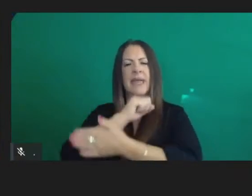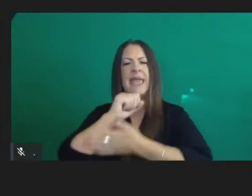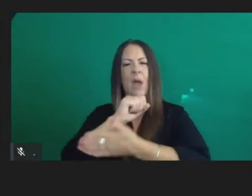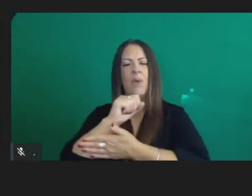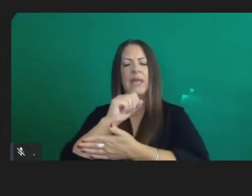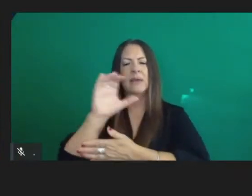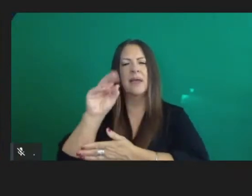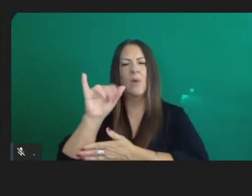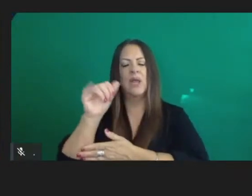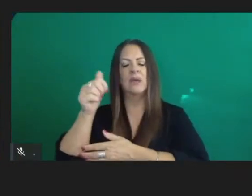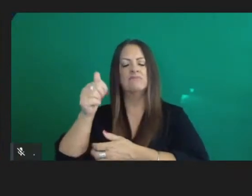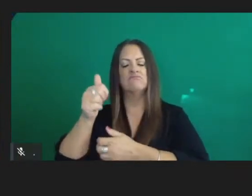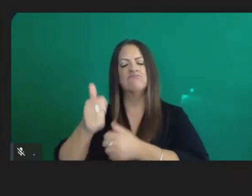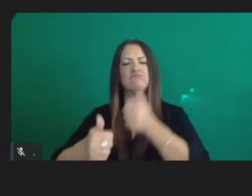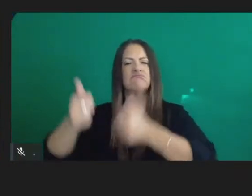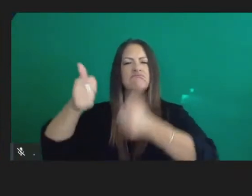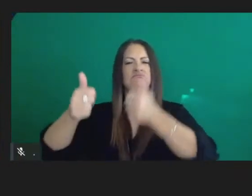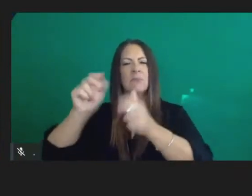Register.